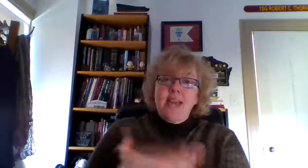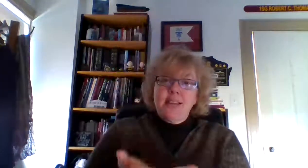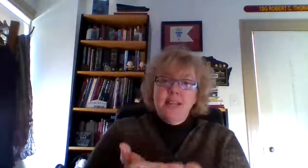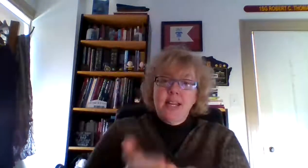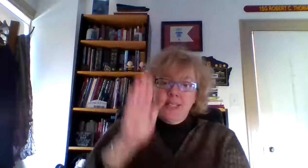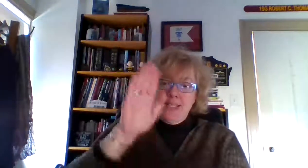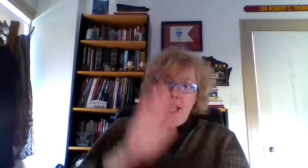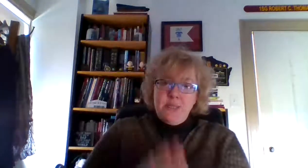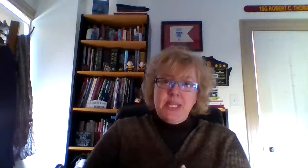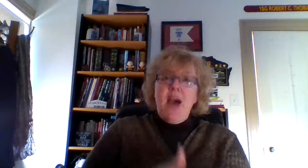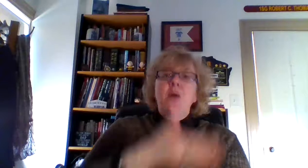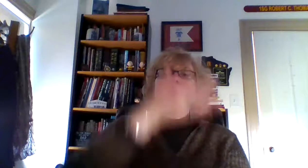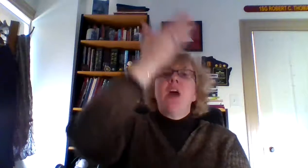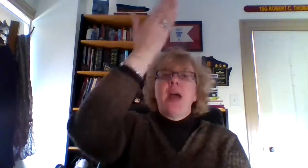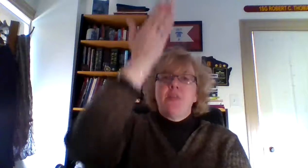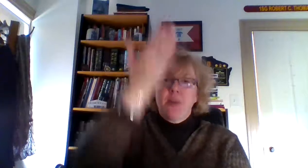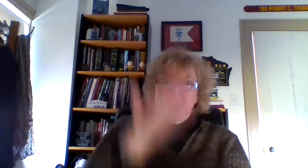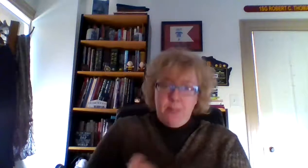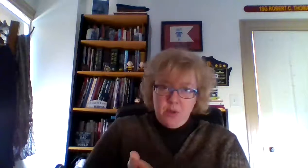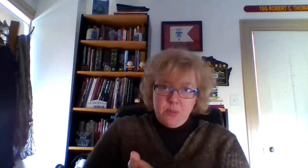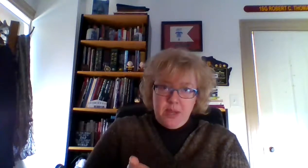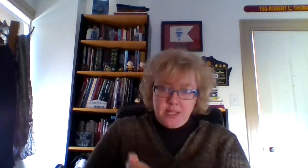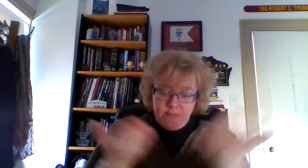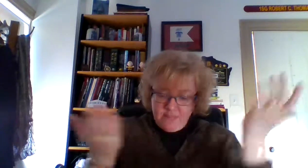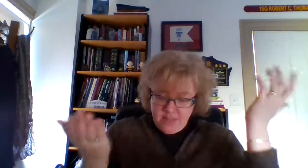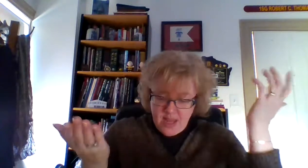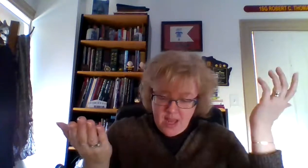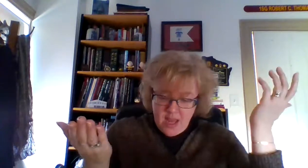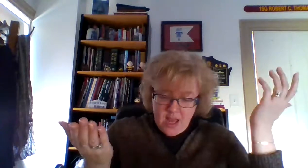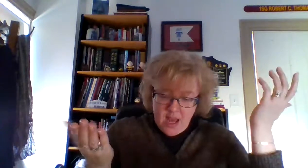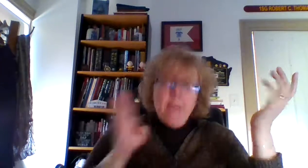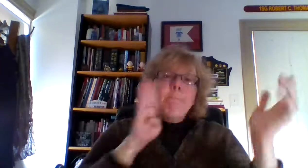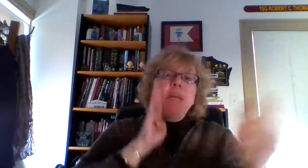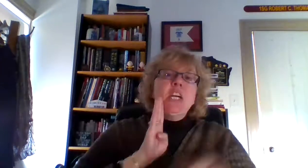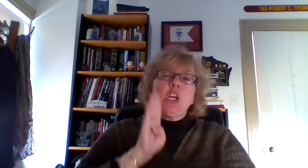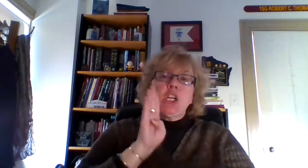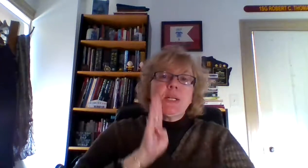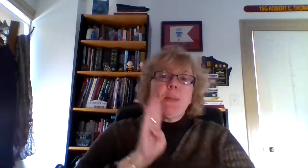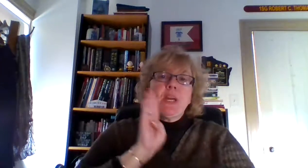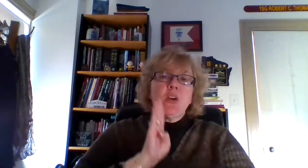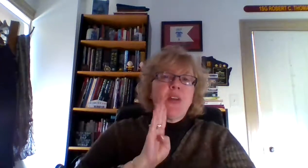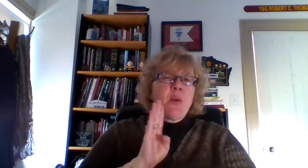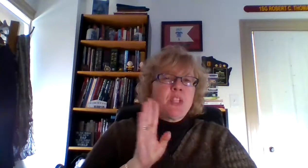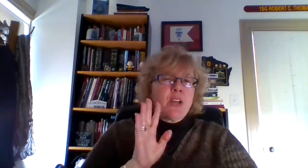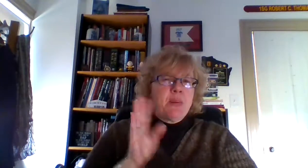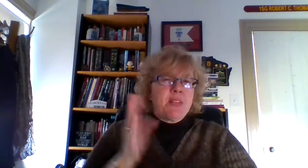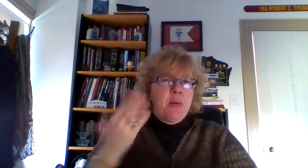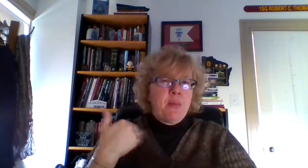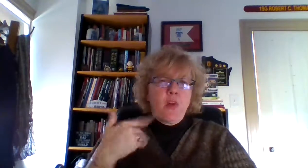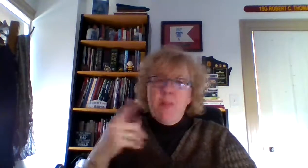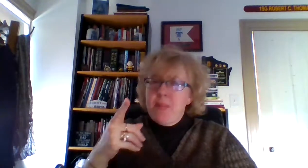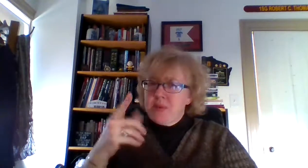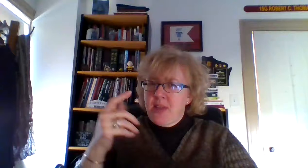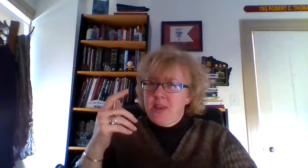Pancake, it slaps down and it flips up and goes back down. Beer, I think we talked about that one before. Maybe it was on the